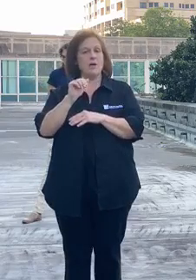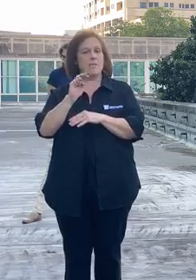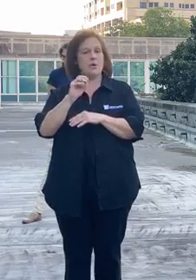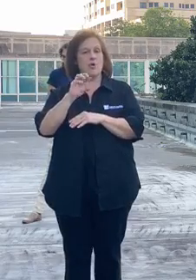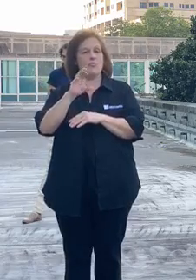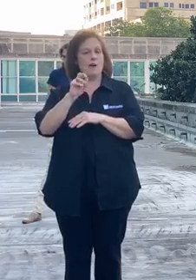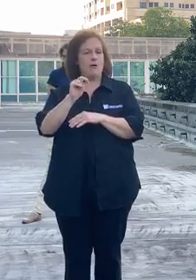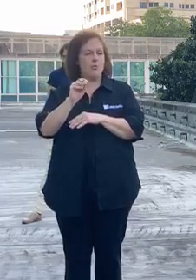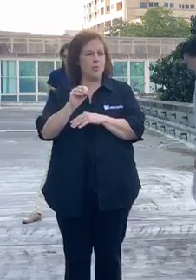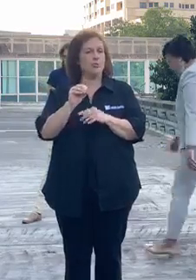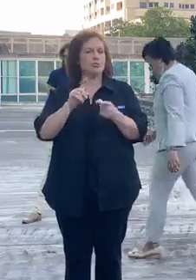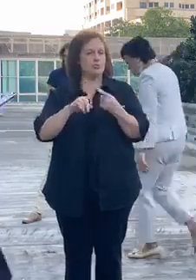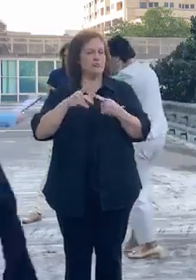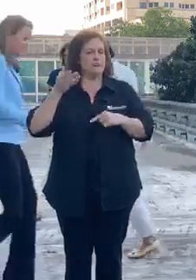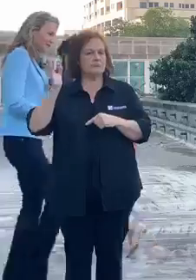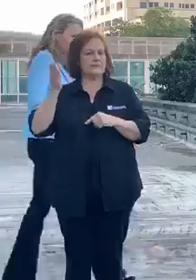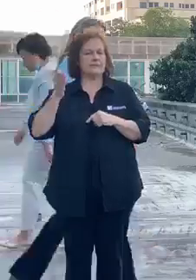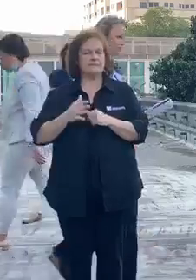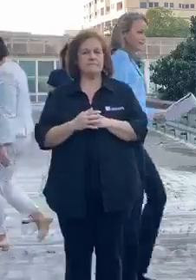Councilwoman.